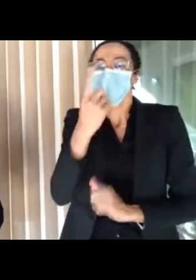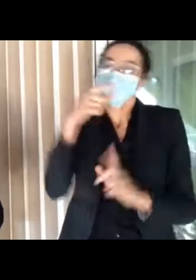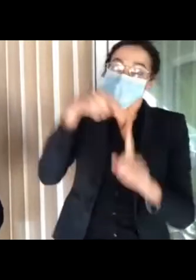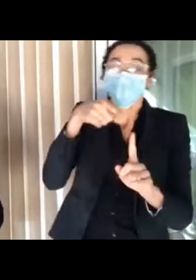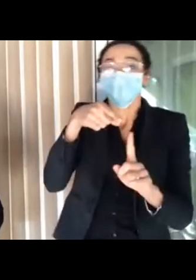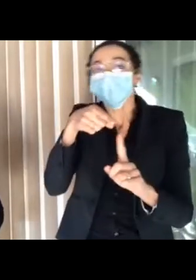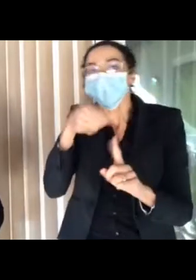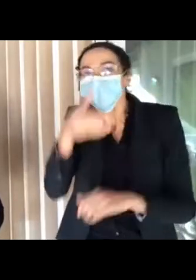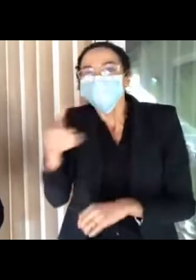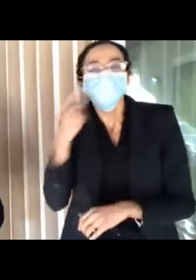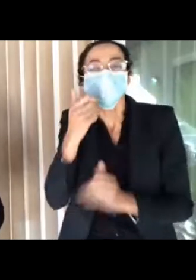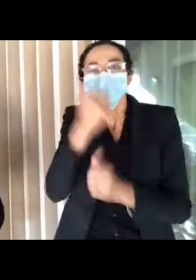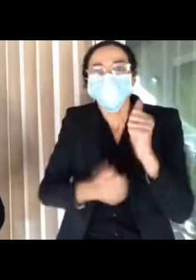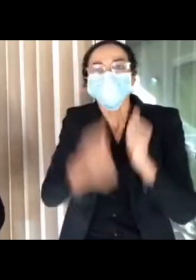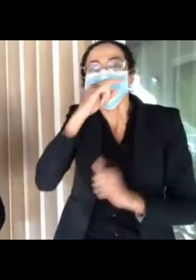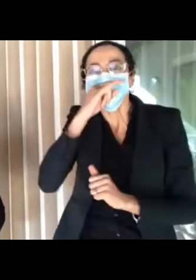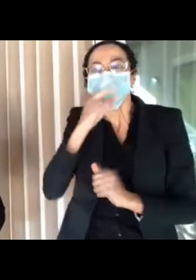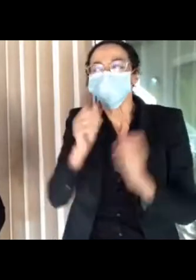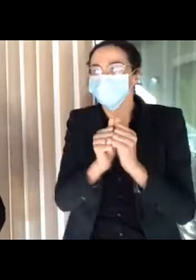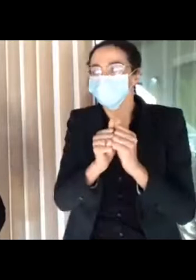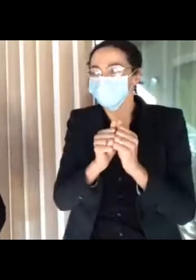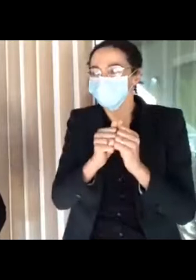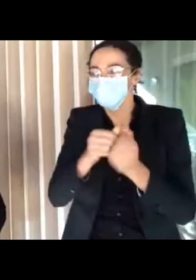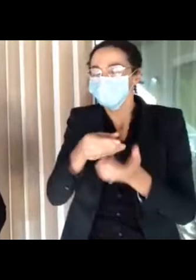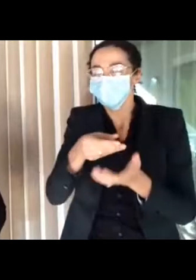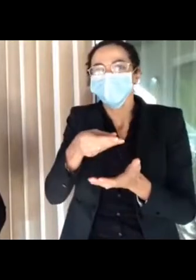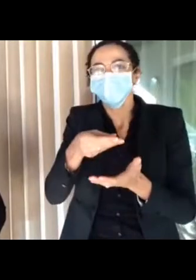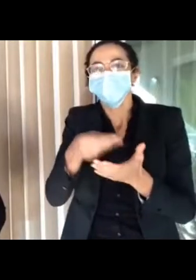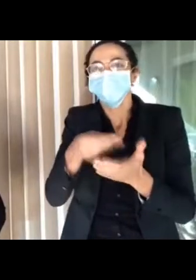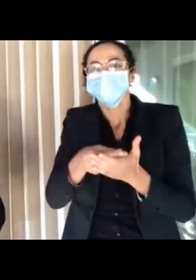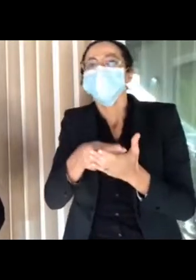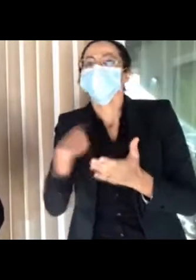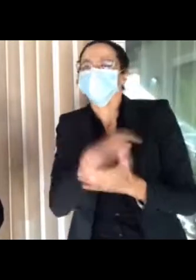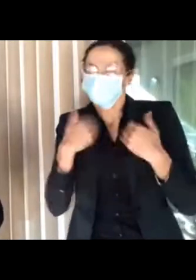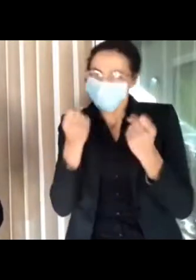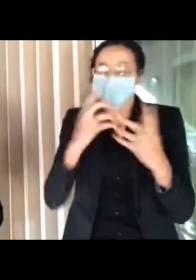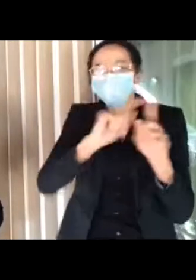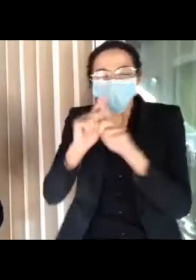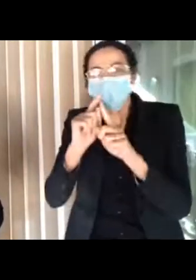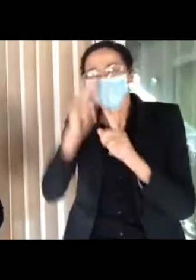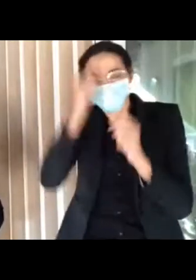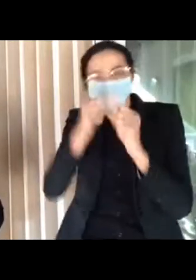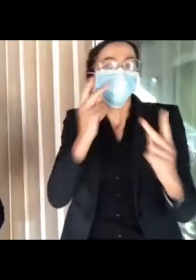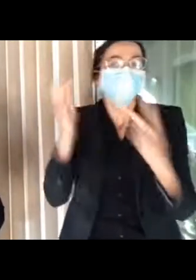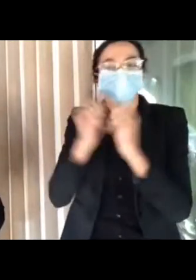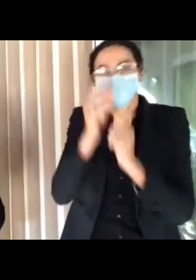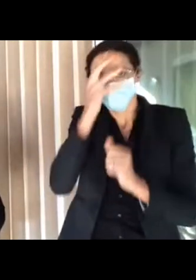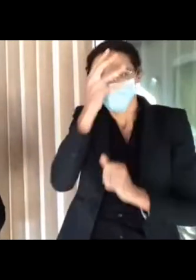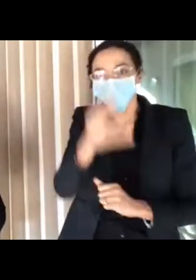for each kid that had the money in it. We have so many great memories with our grandpa, and so many lessons that we learned from